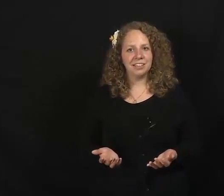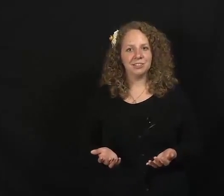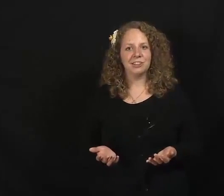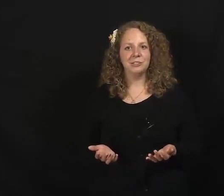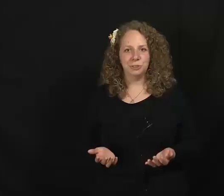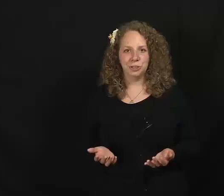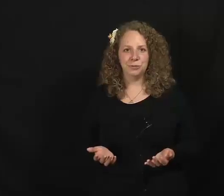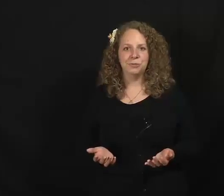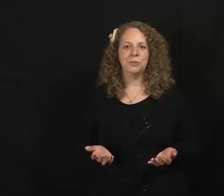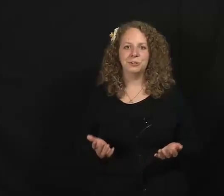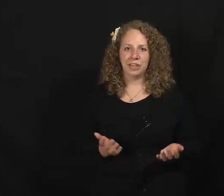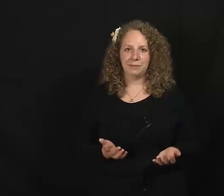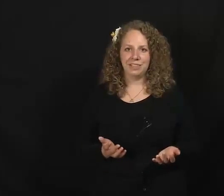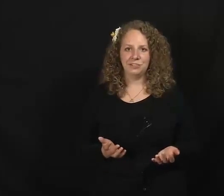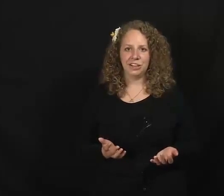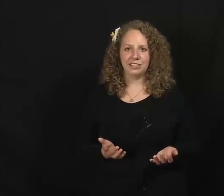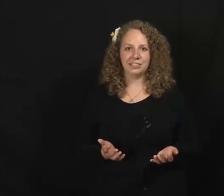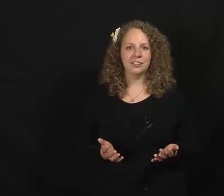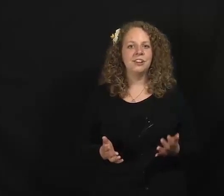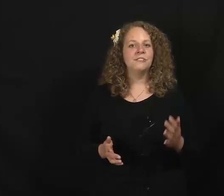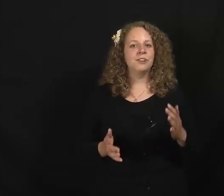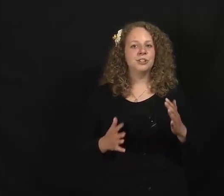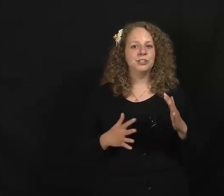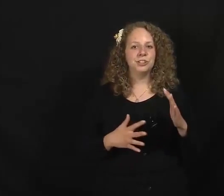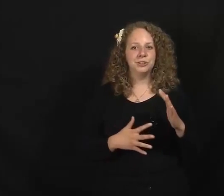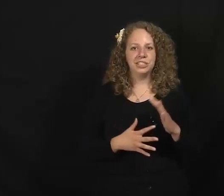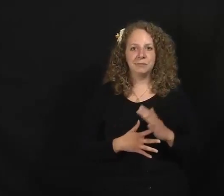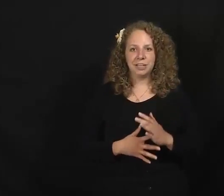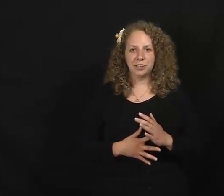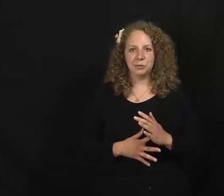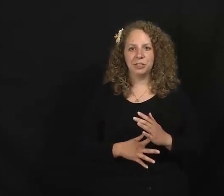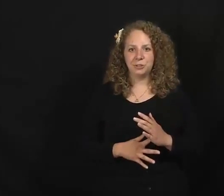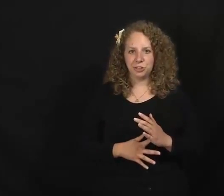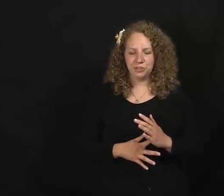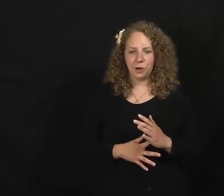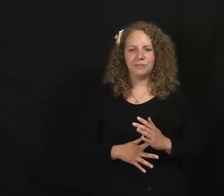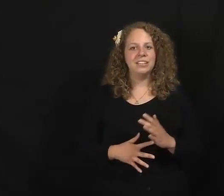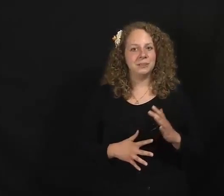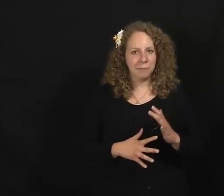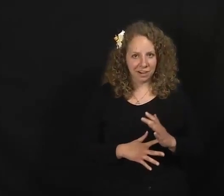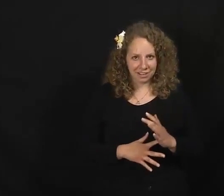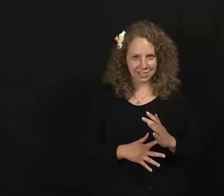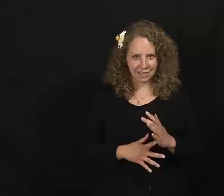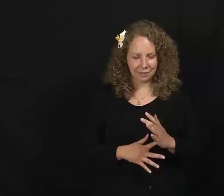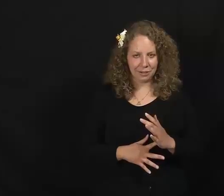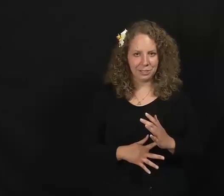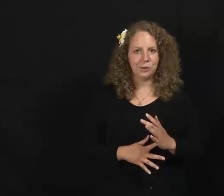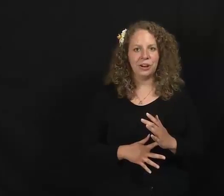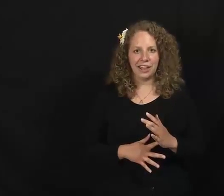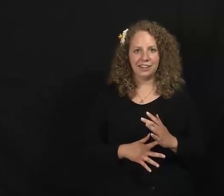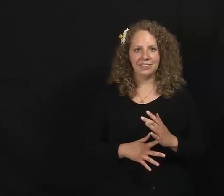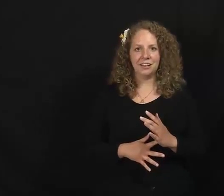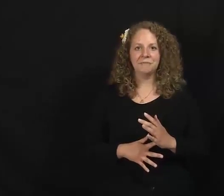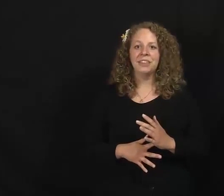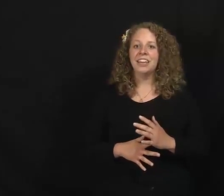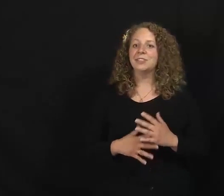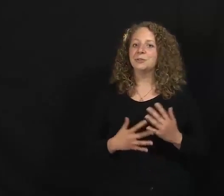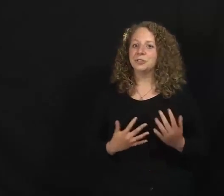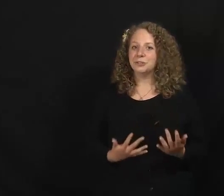things on YouTube when you type in these phrases. First, you need to make sure what you search for is American Sign Language, or ASL. As cool as it